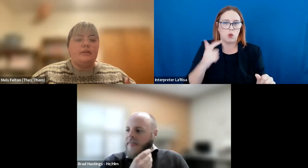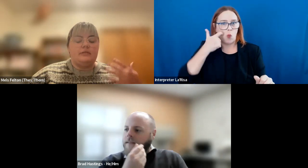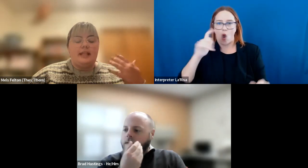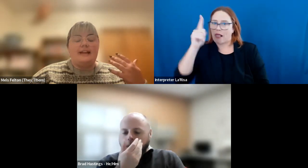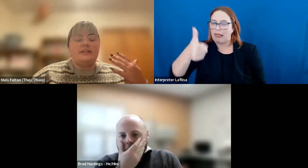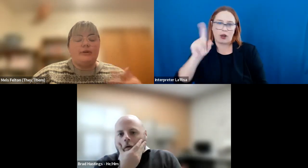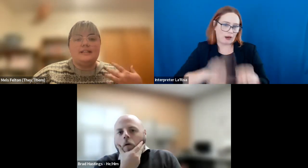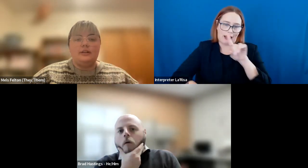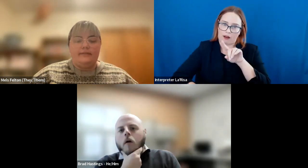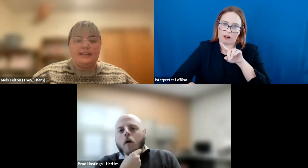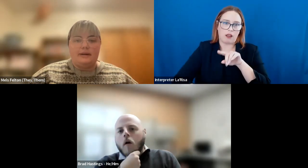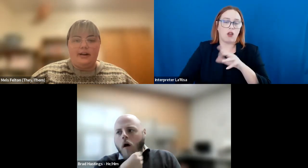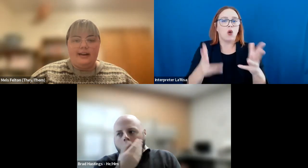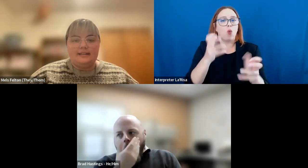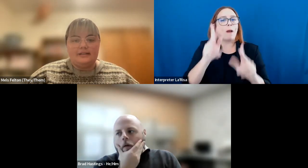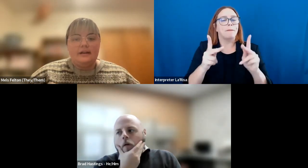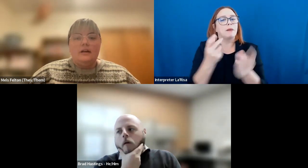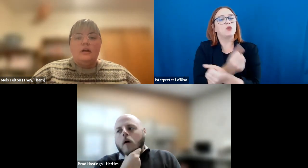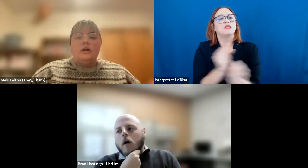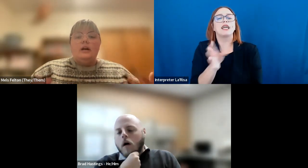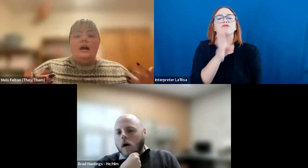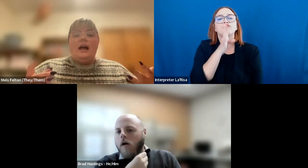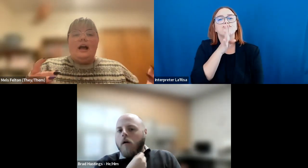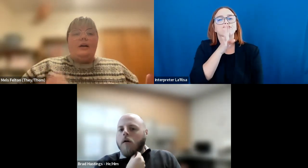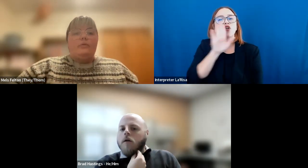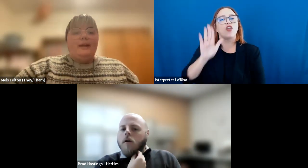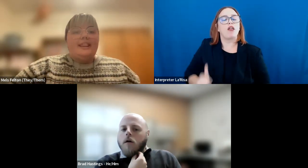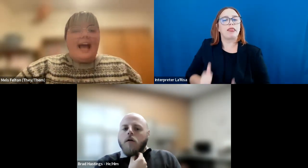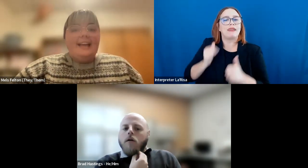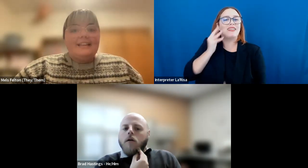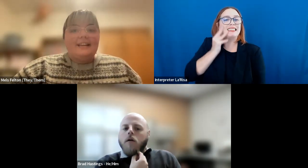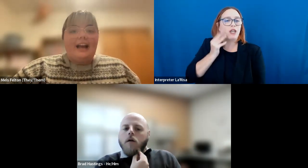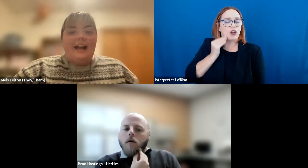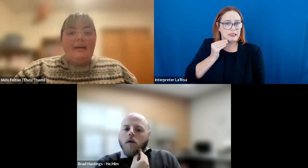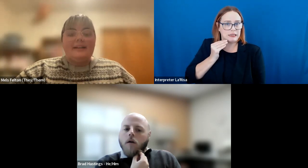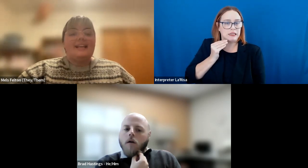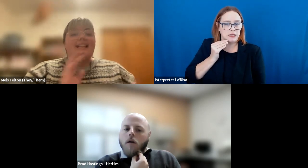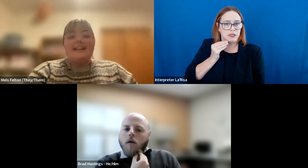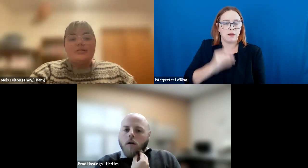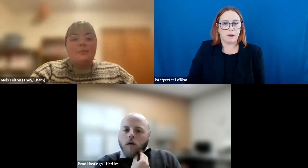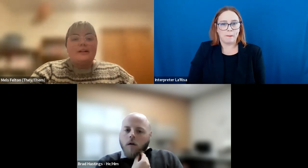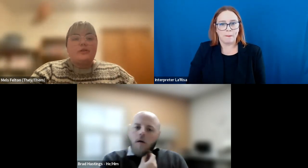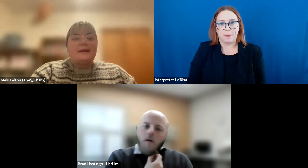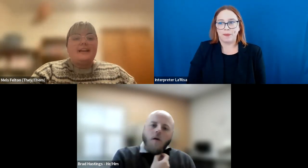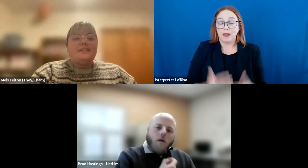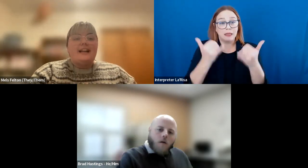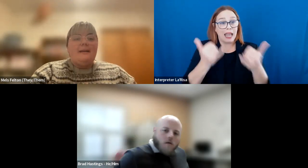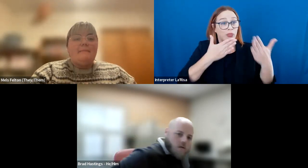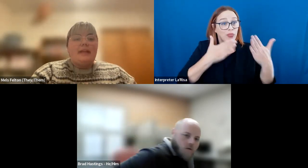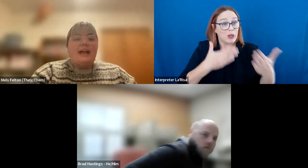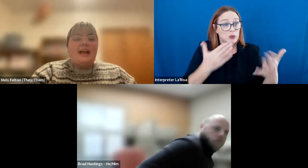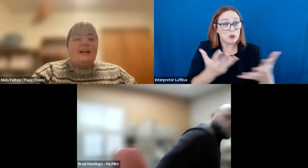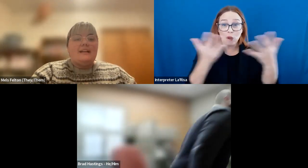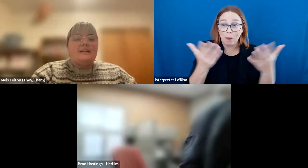and to voice their lived experience. With that, I want to say thank you so much for being here